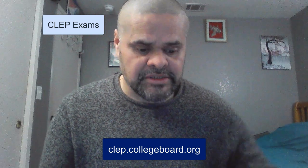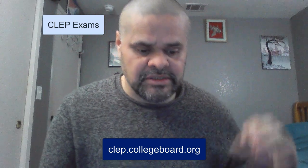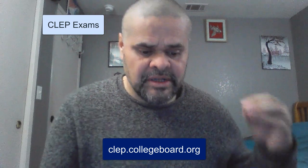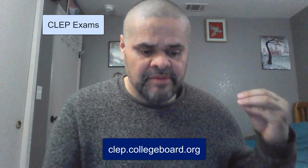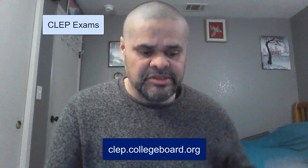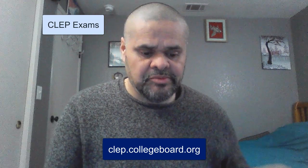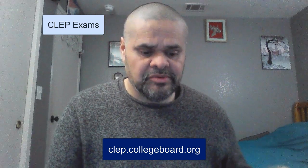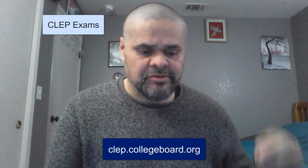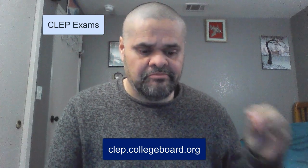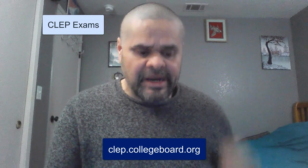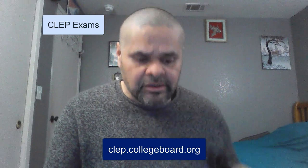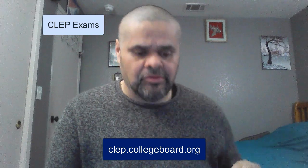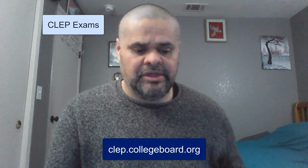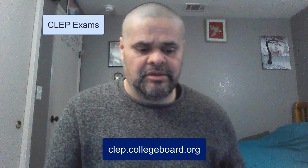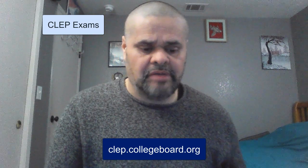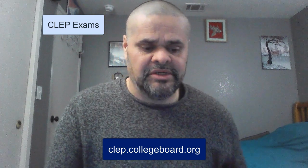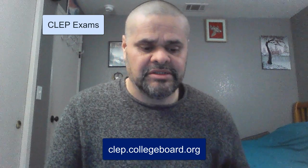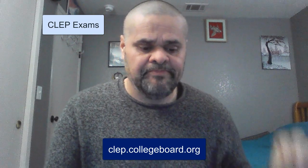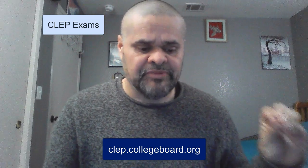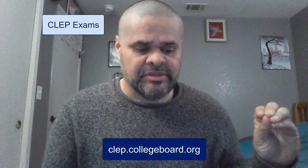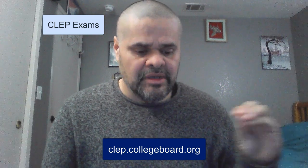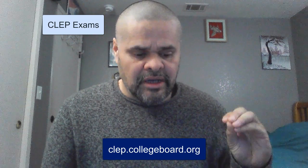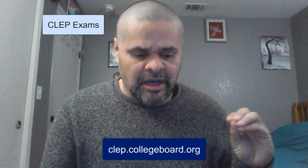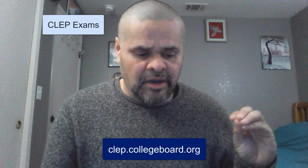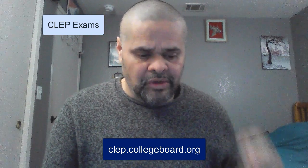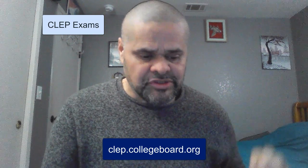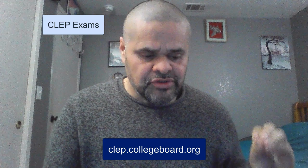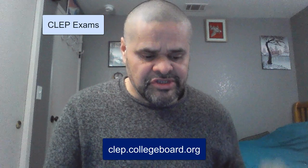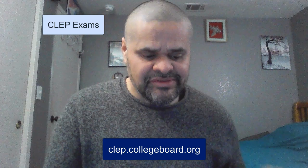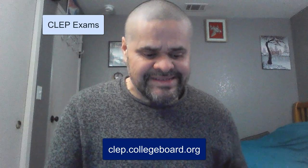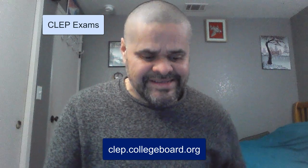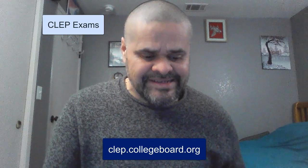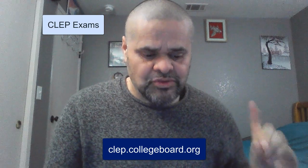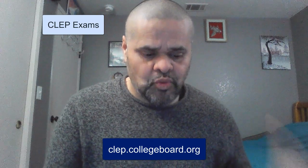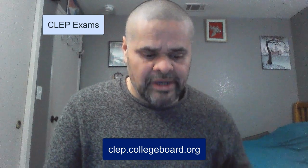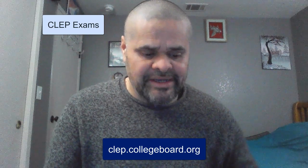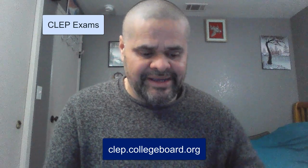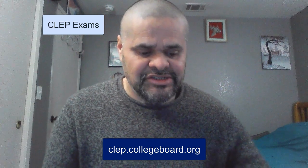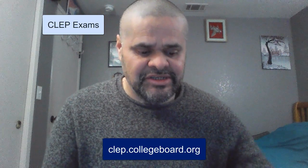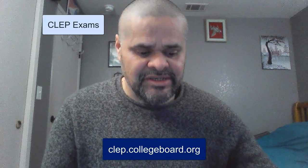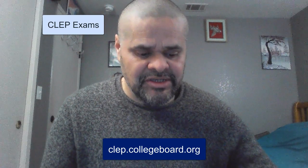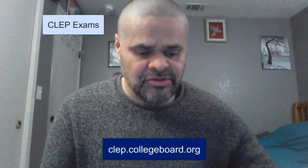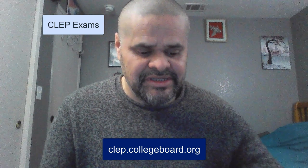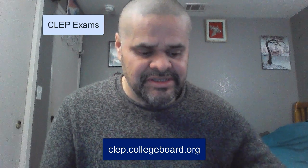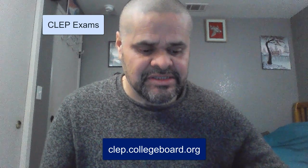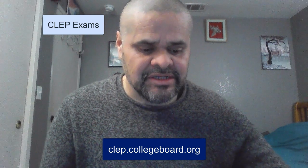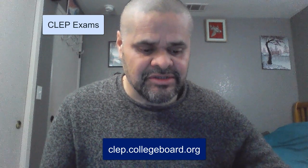macroeconomics, principles of microeconomics, Western Civilization 1, Ancient Near East